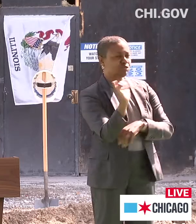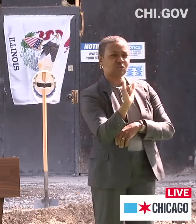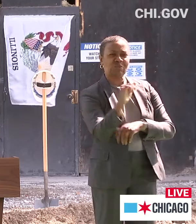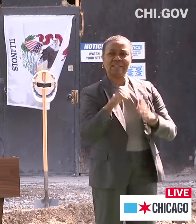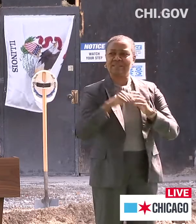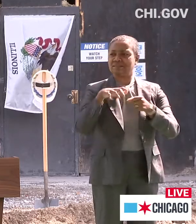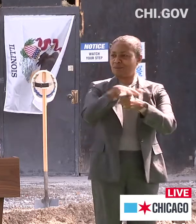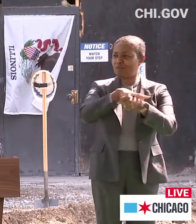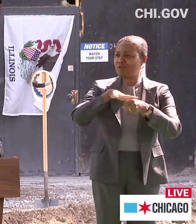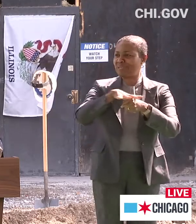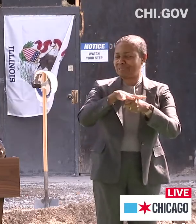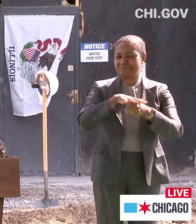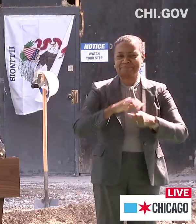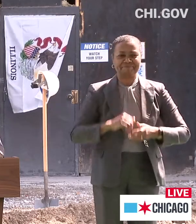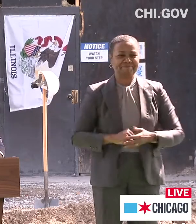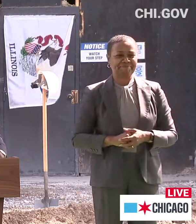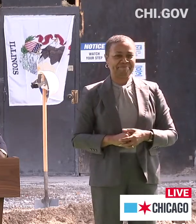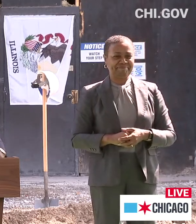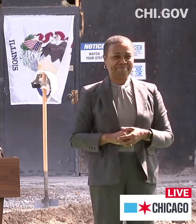Pullman community.